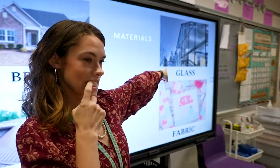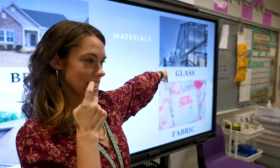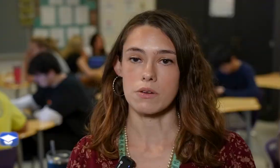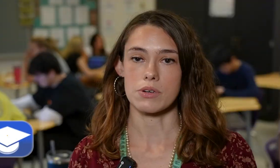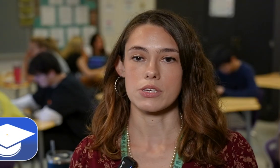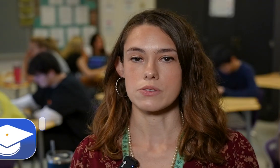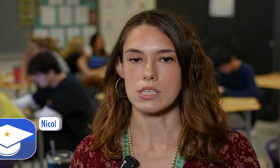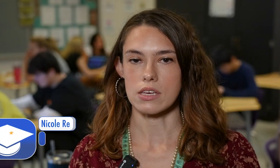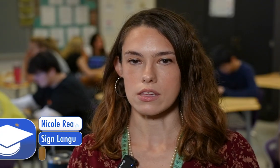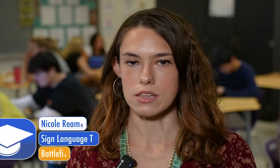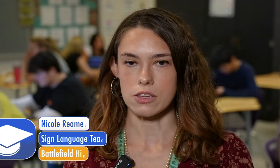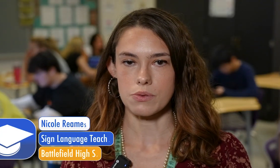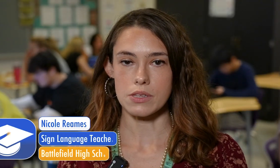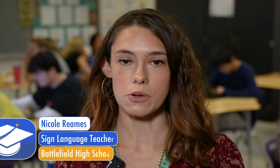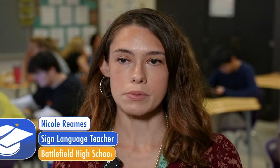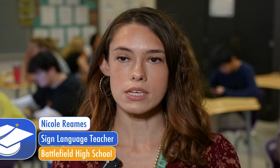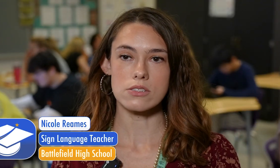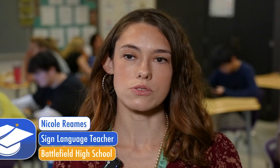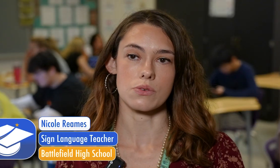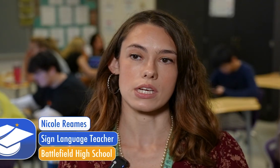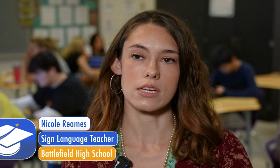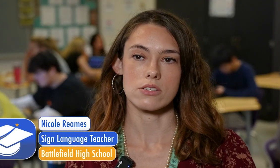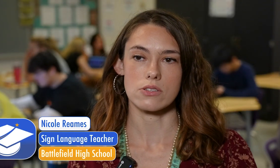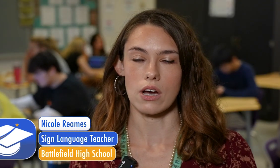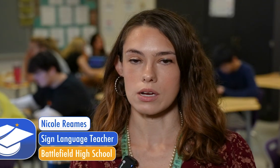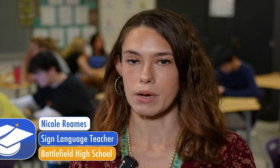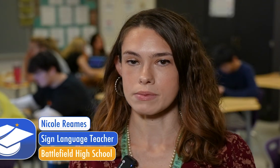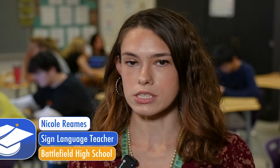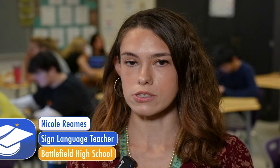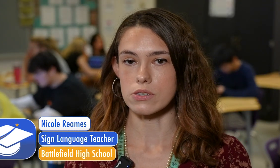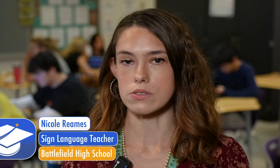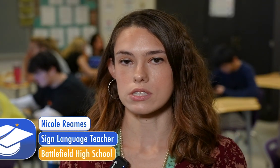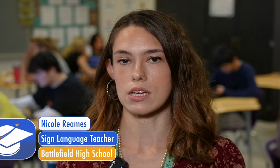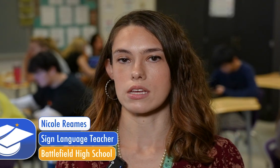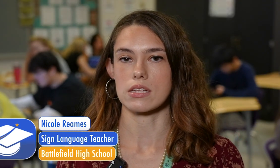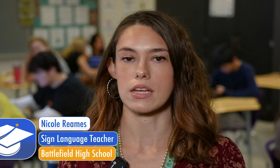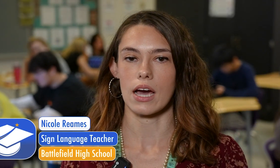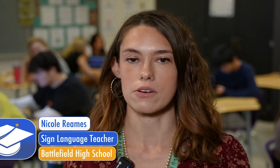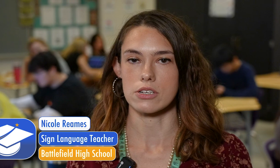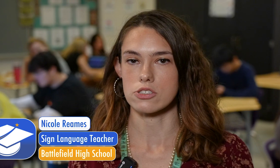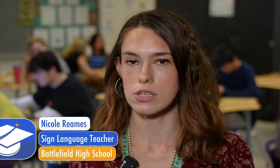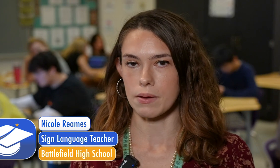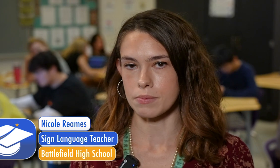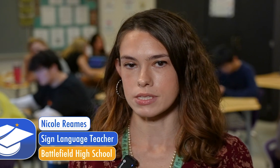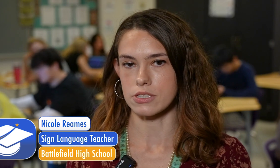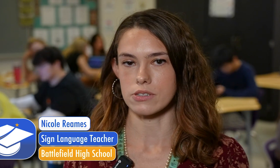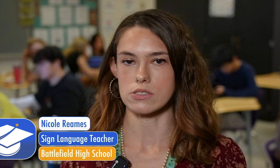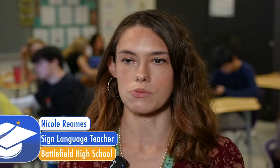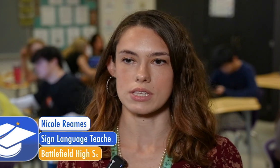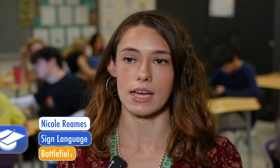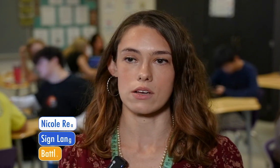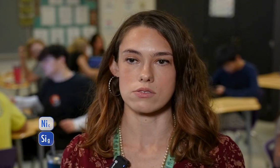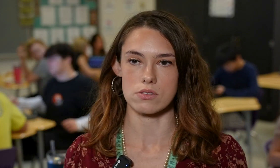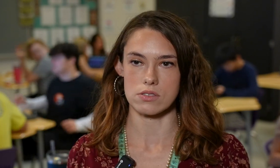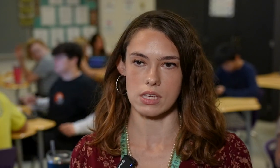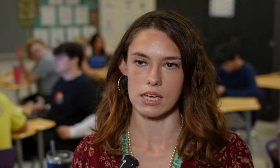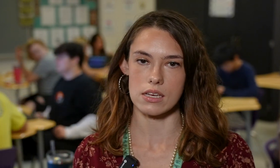of and we're using the Three Little Pigs story to talk about materials and how to describe the materials and what the house looks like.